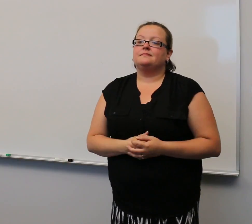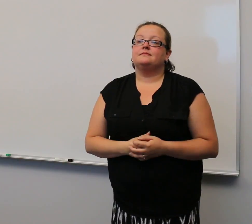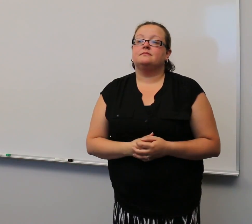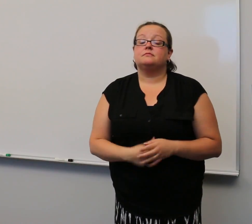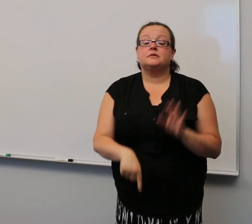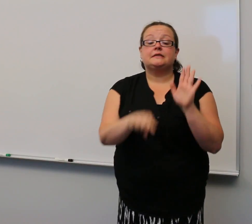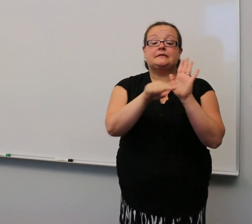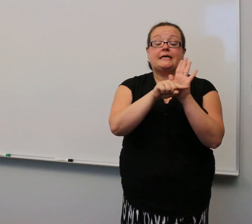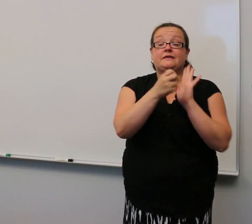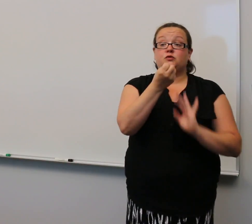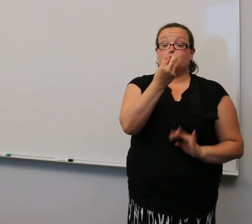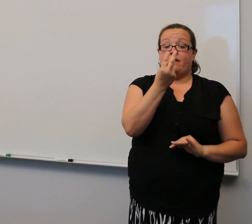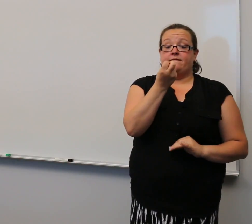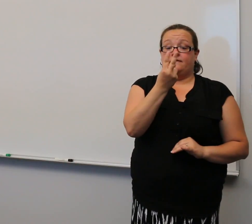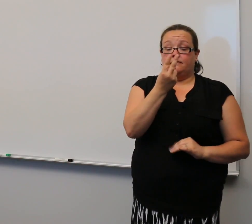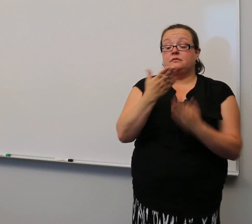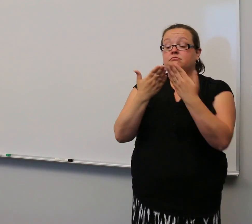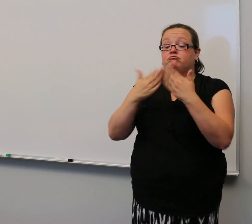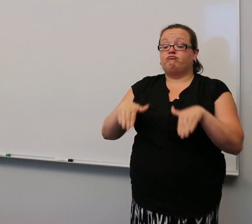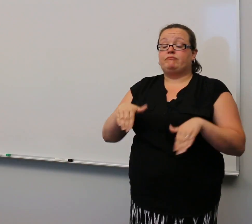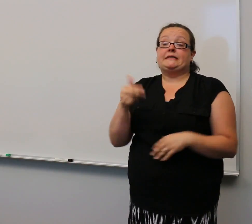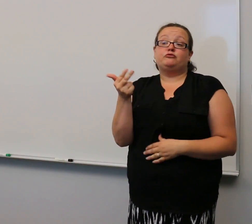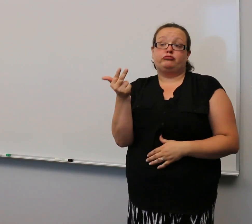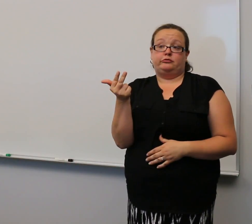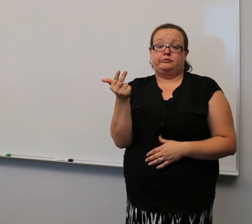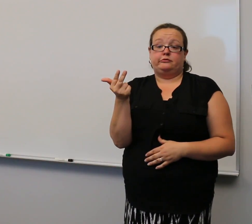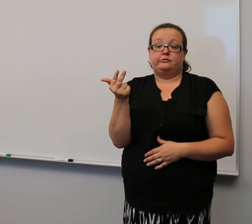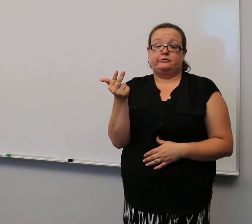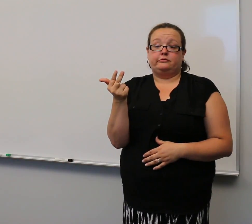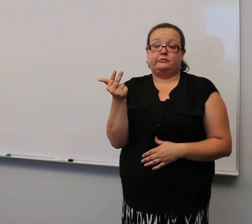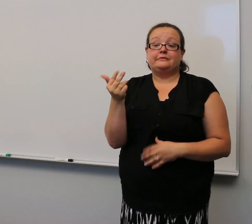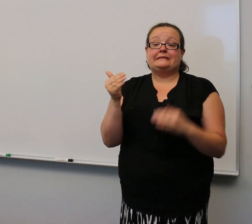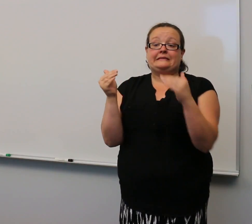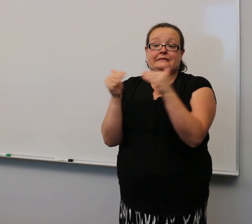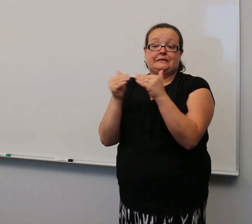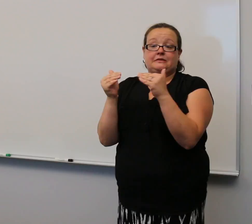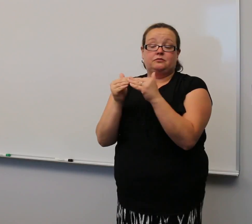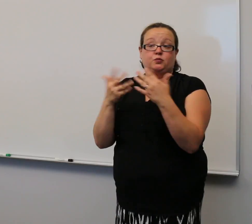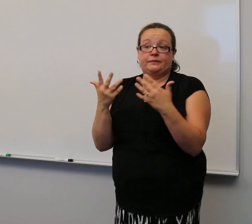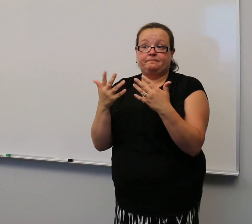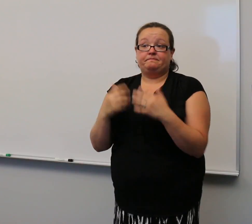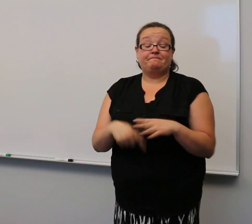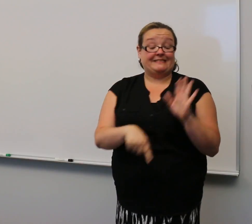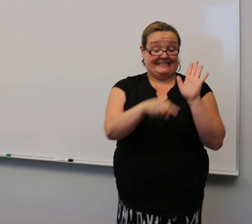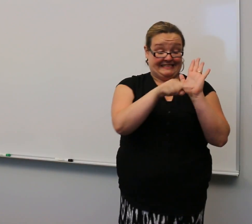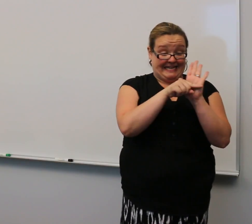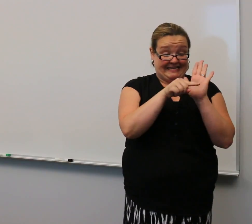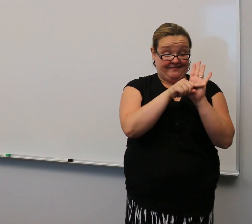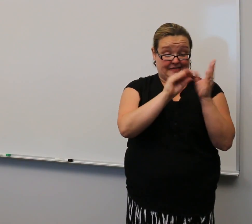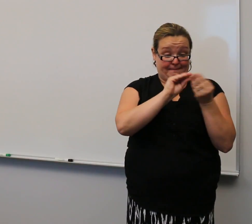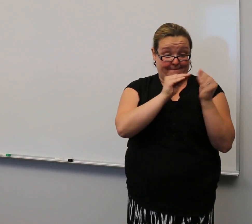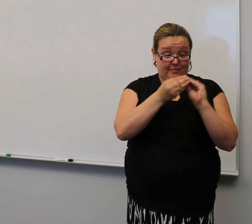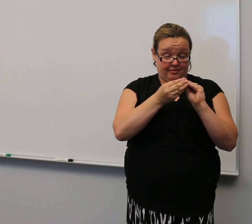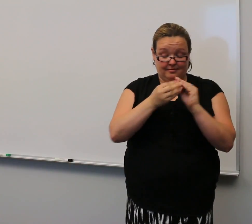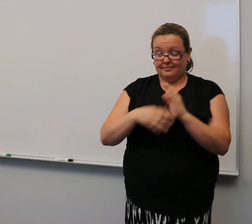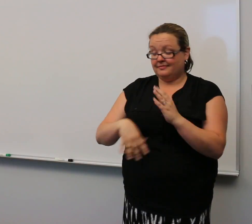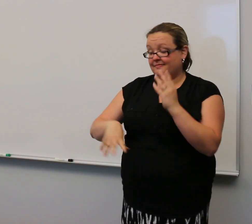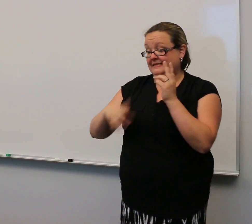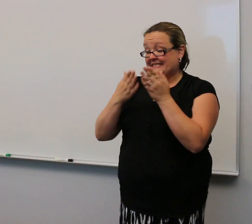by 3, positive 3. Again, I have a negative number divided by a positive number, so my overall